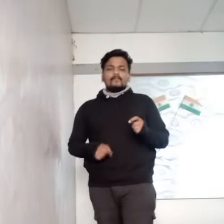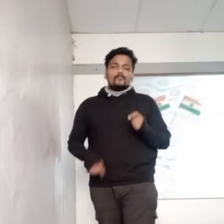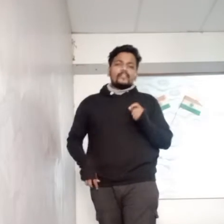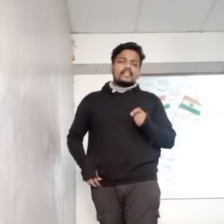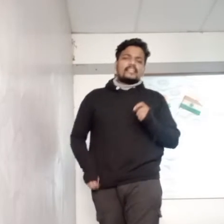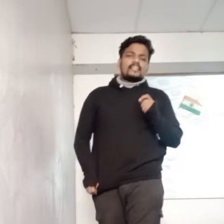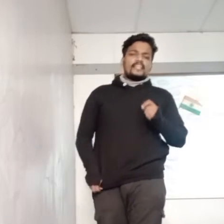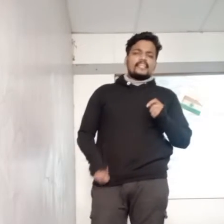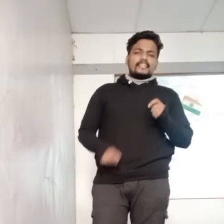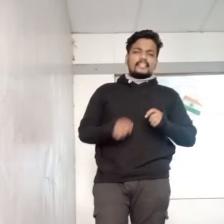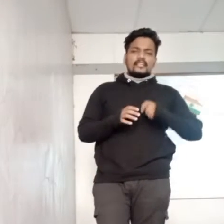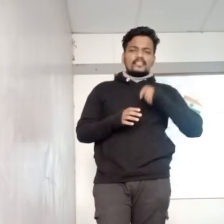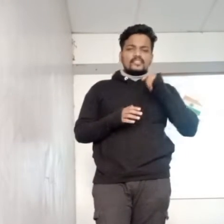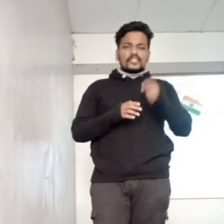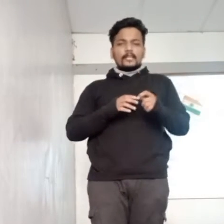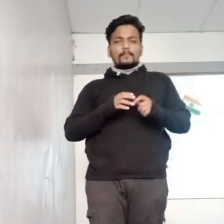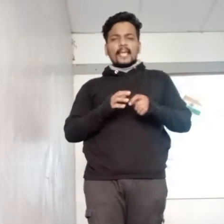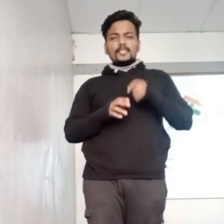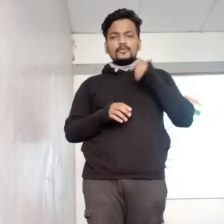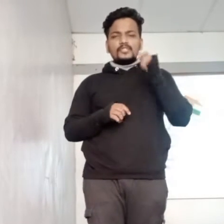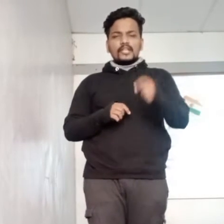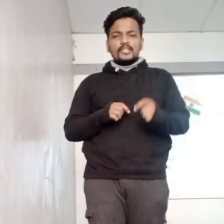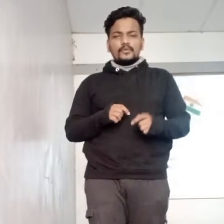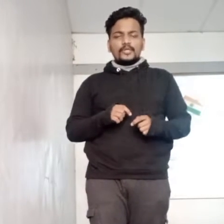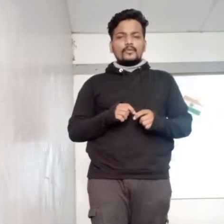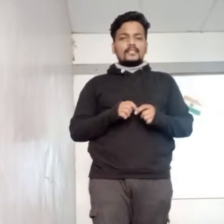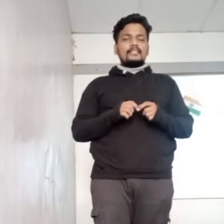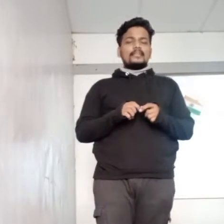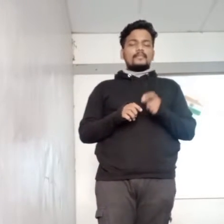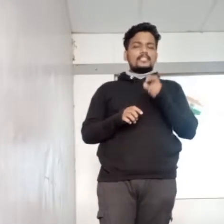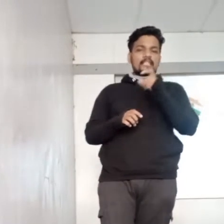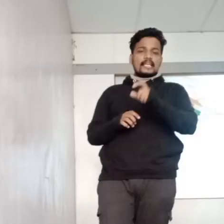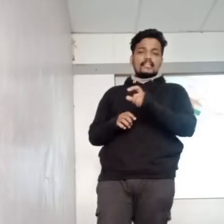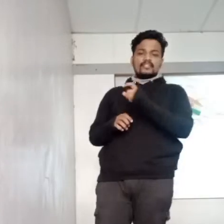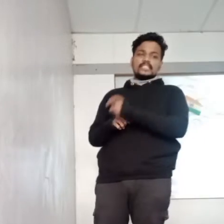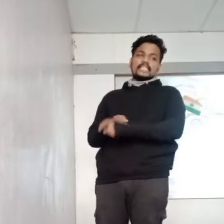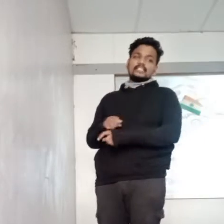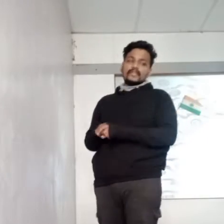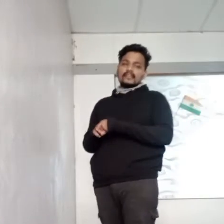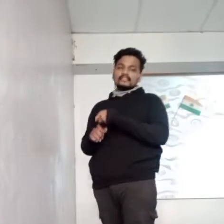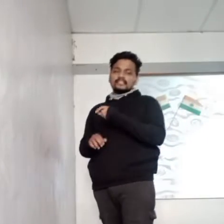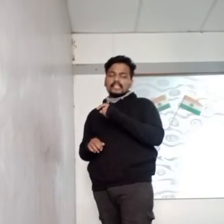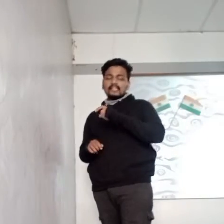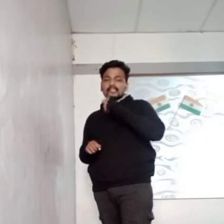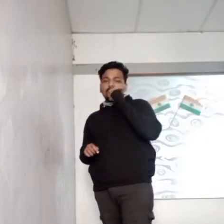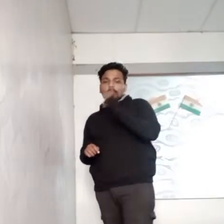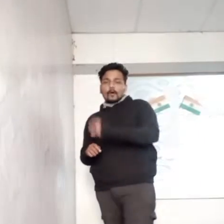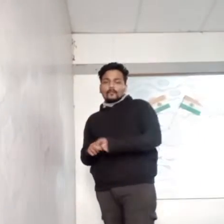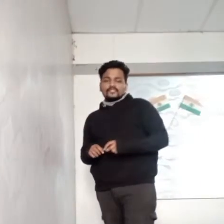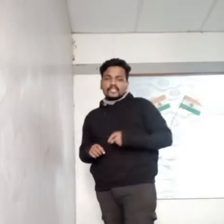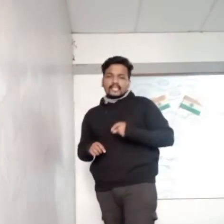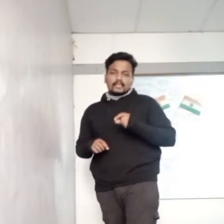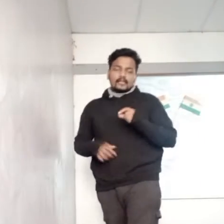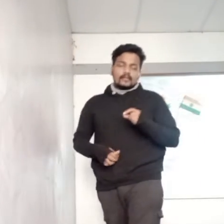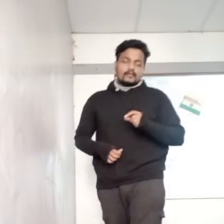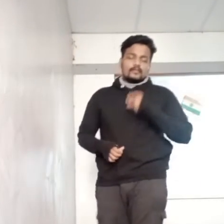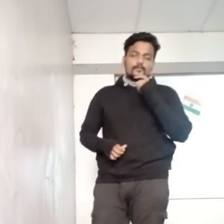we are creating a thread by using a new keyword. That means in our syntax we are say that object